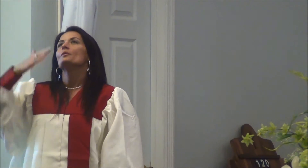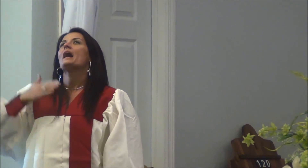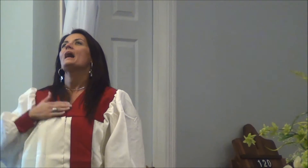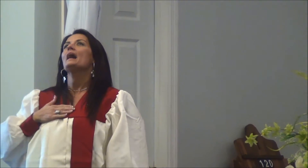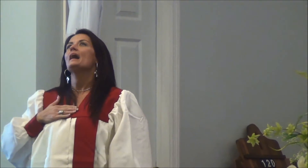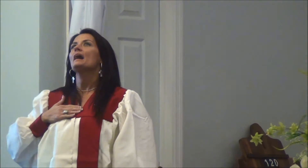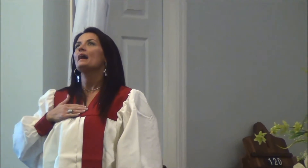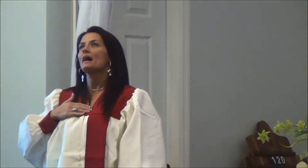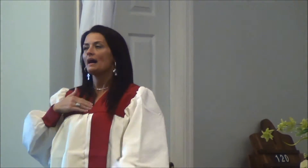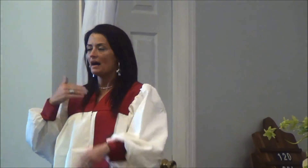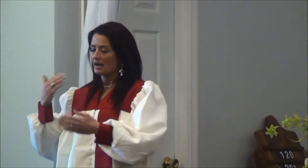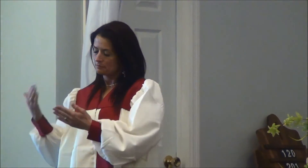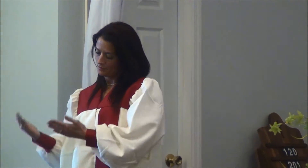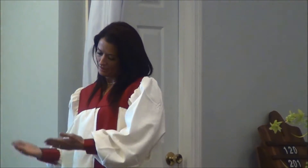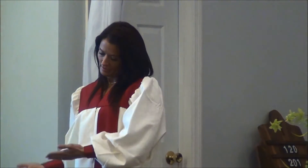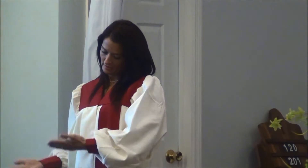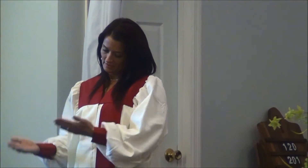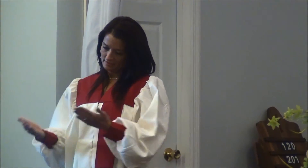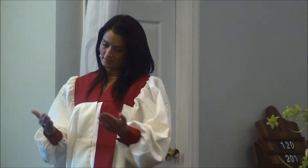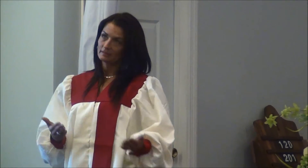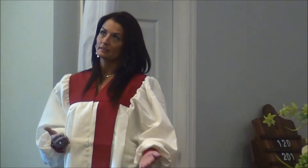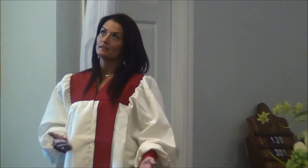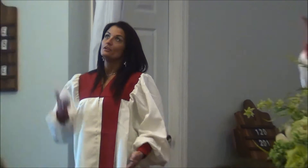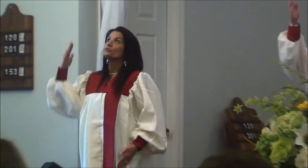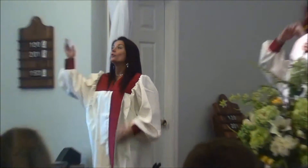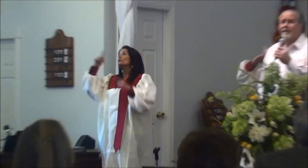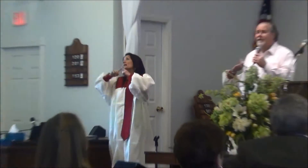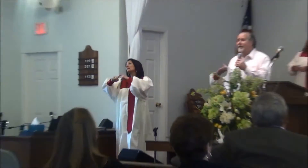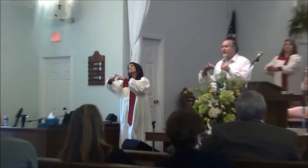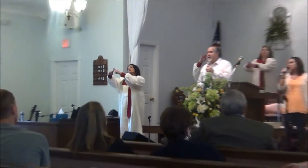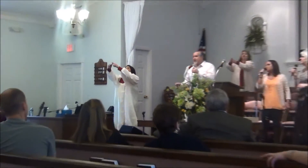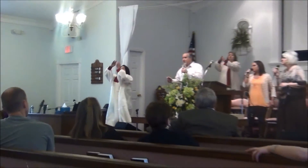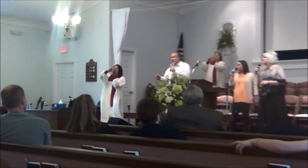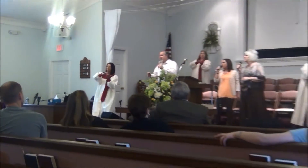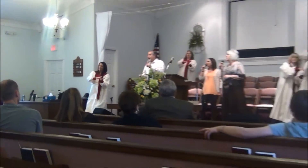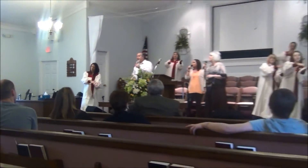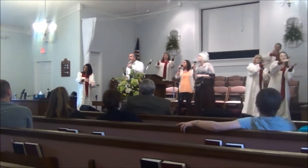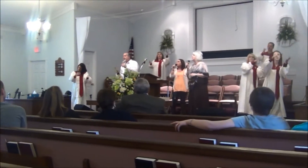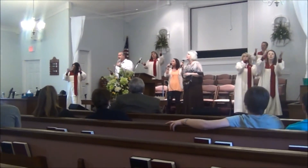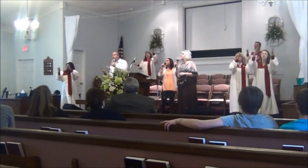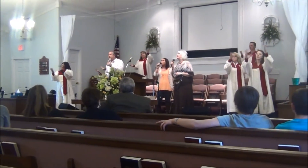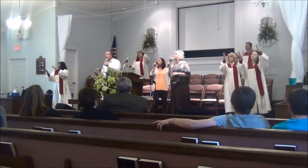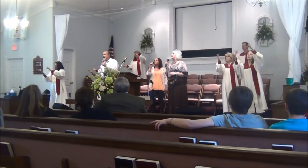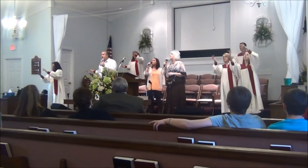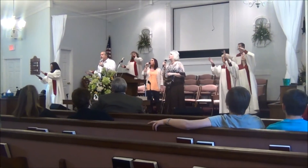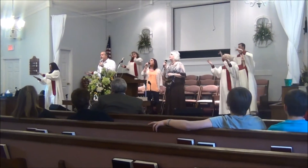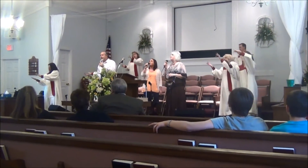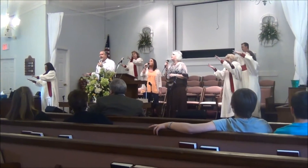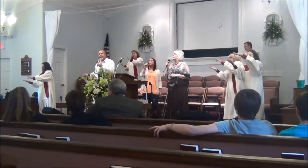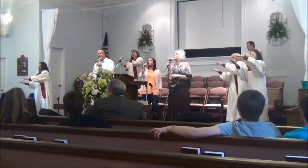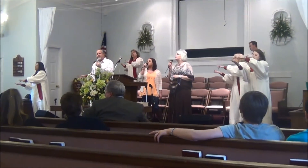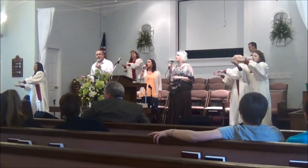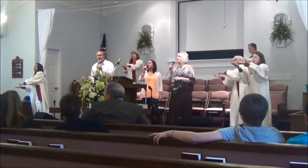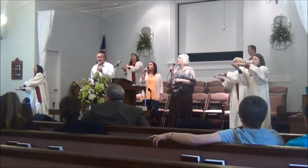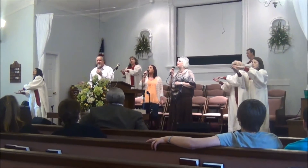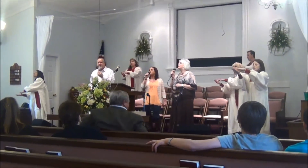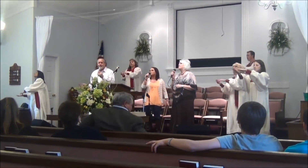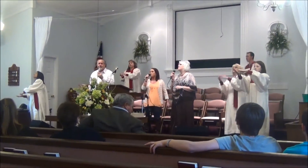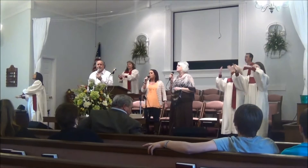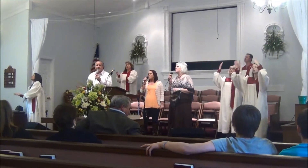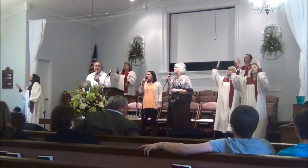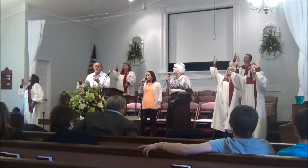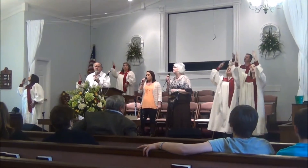I bring. Your name is Jesus.